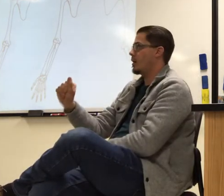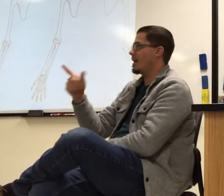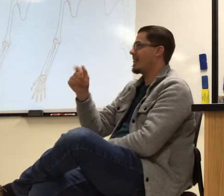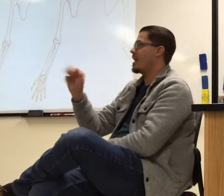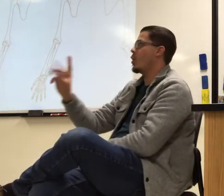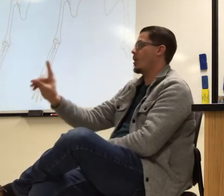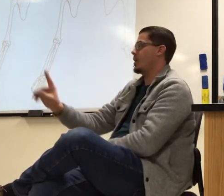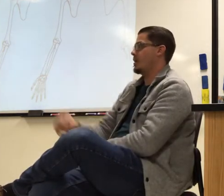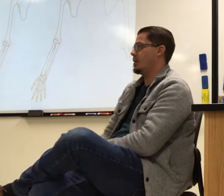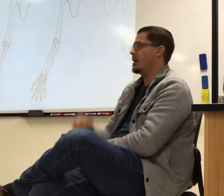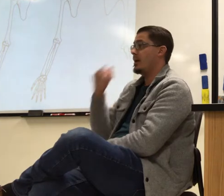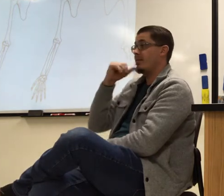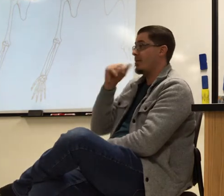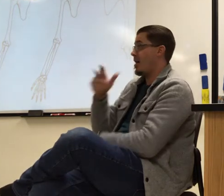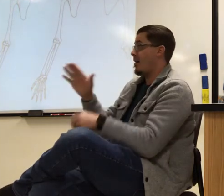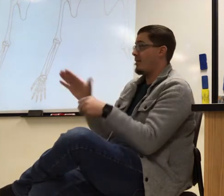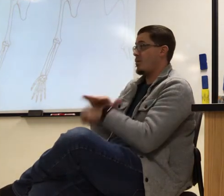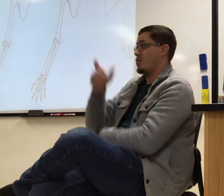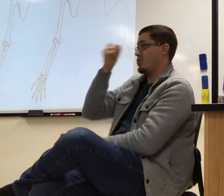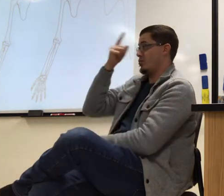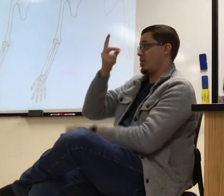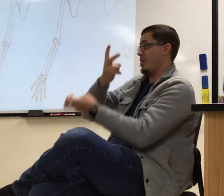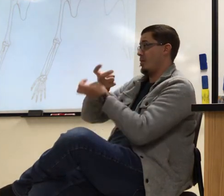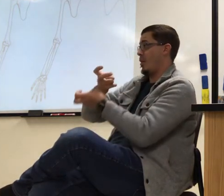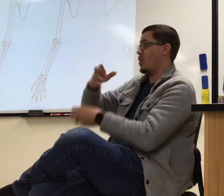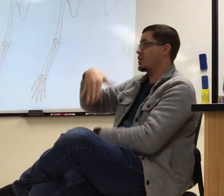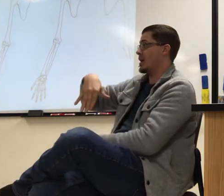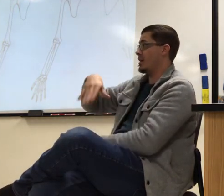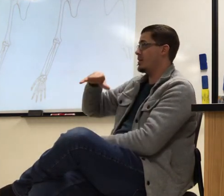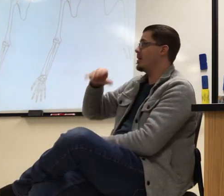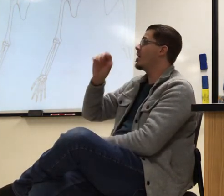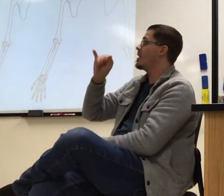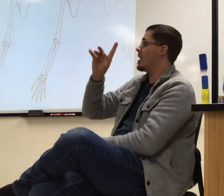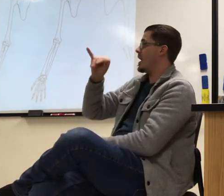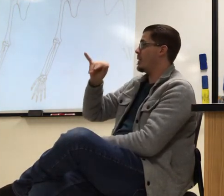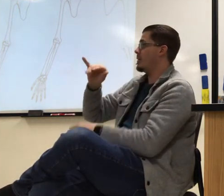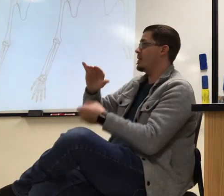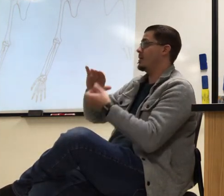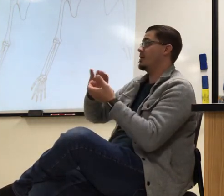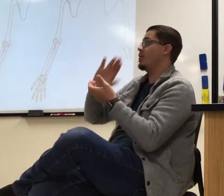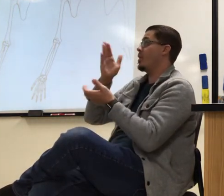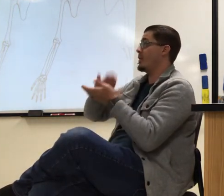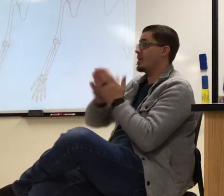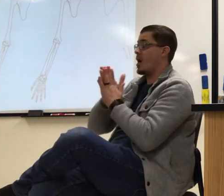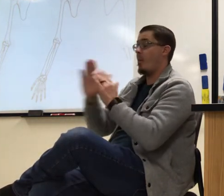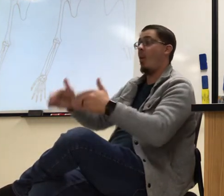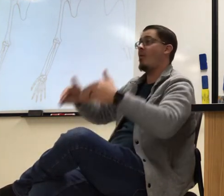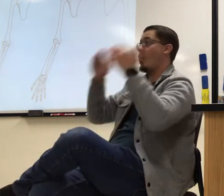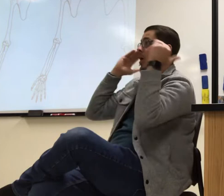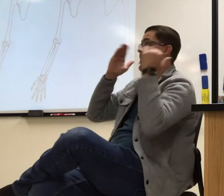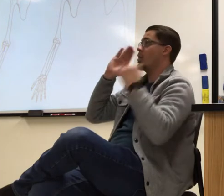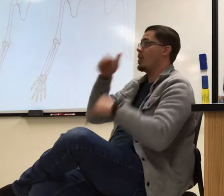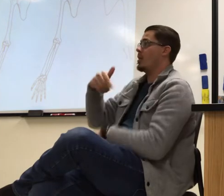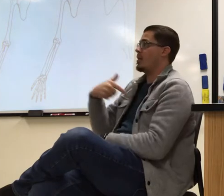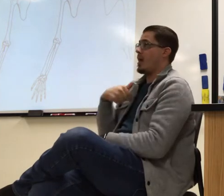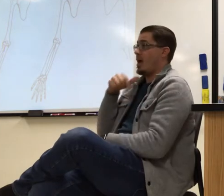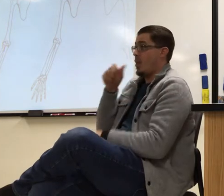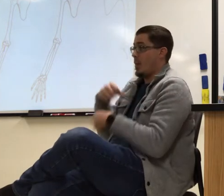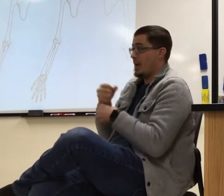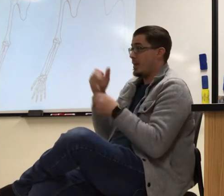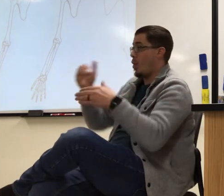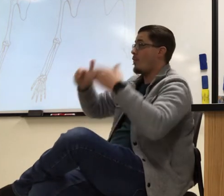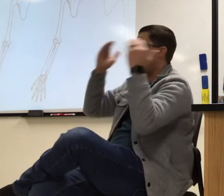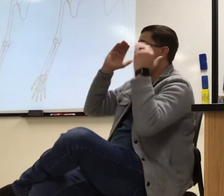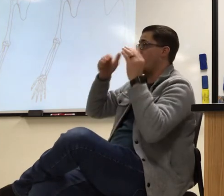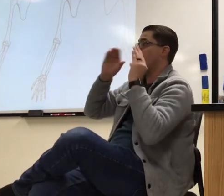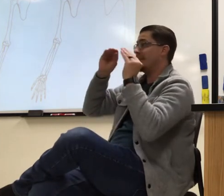If you haven't mastered your bones yet, this is where anatomy starts to become overwhelming. I don't make it overwhelming. I